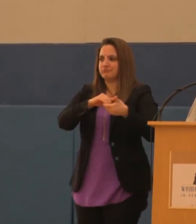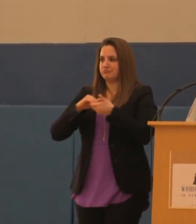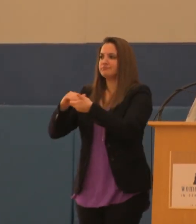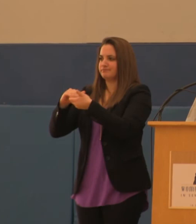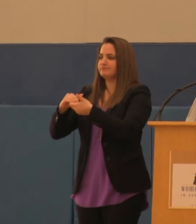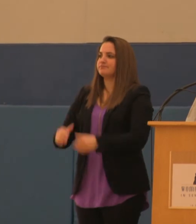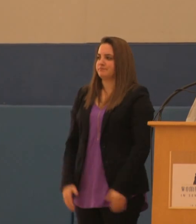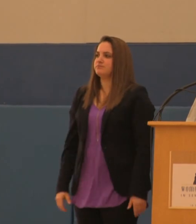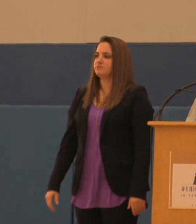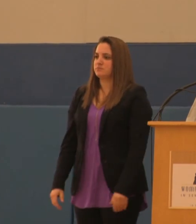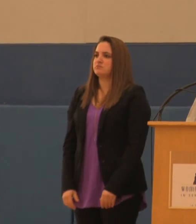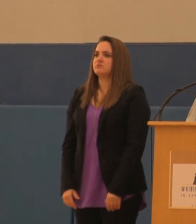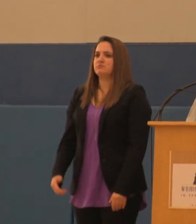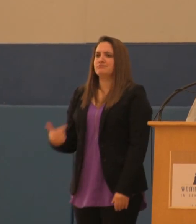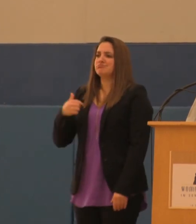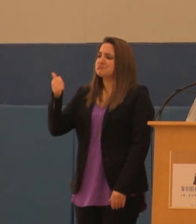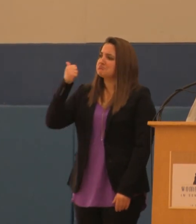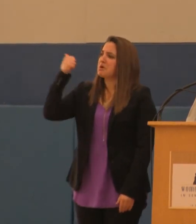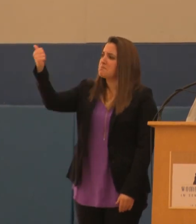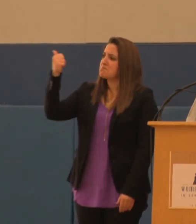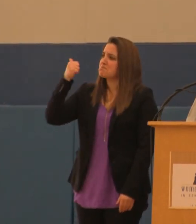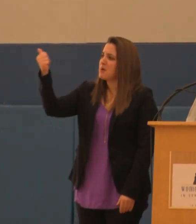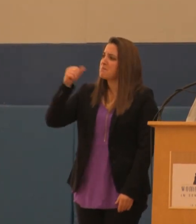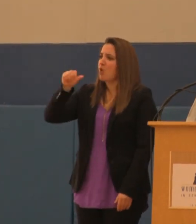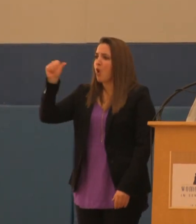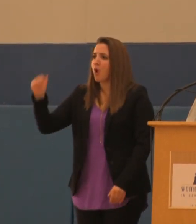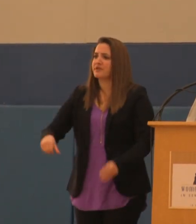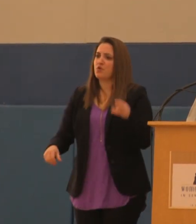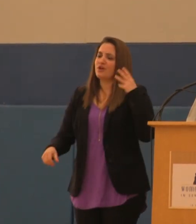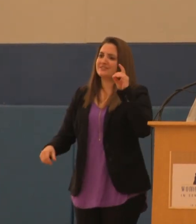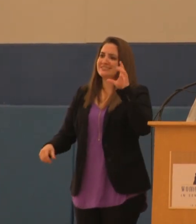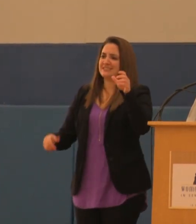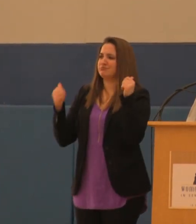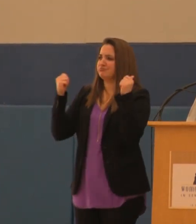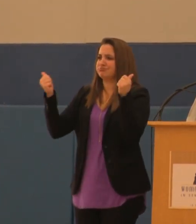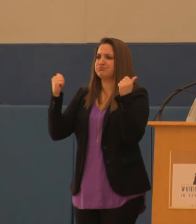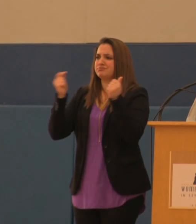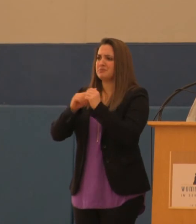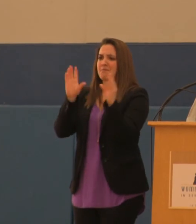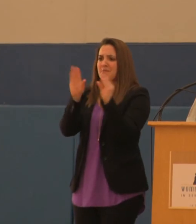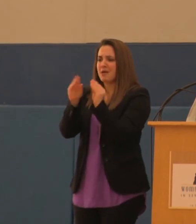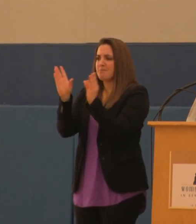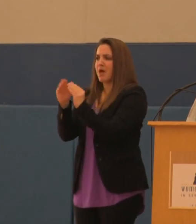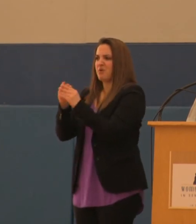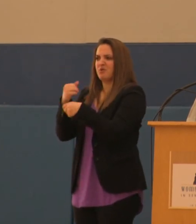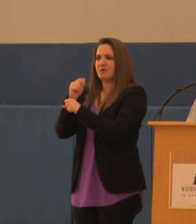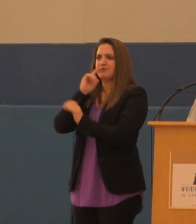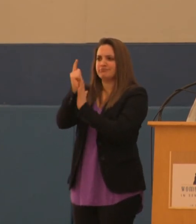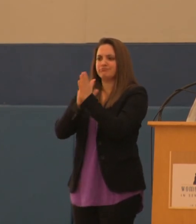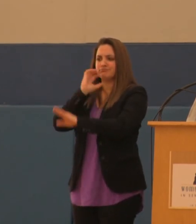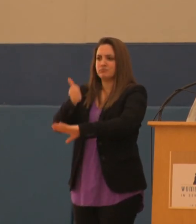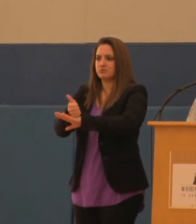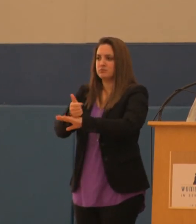made countless trips to Albany and Washington to meet with decision makers, and mounted tremendous pressure on